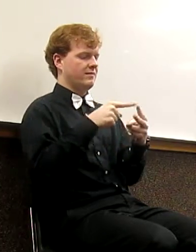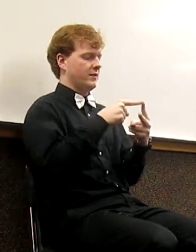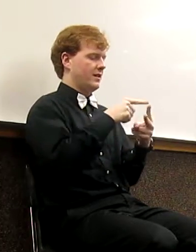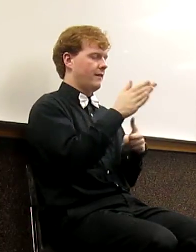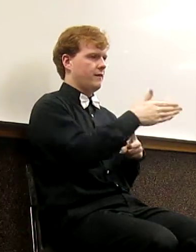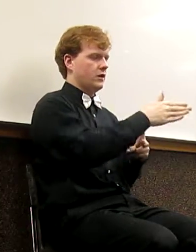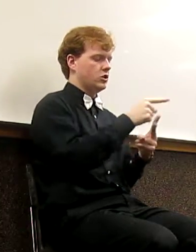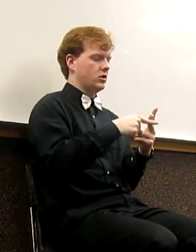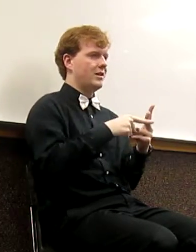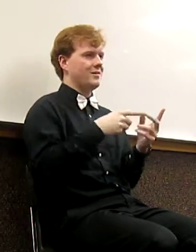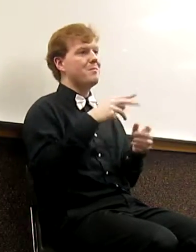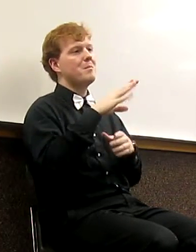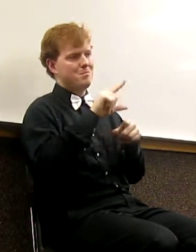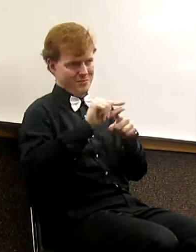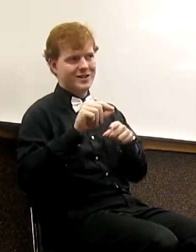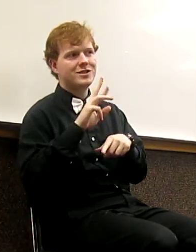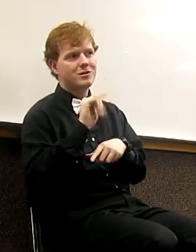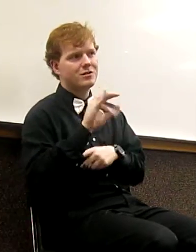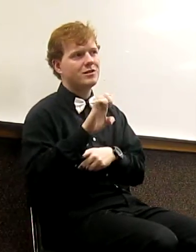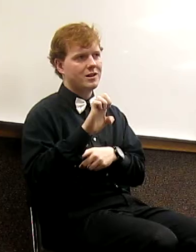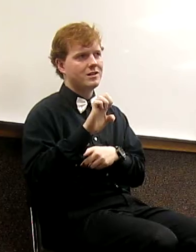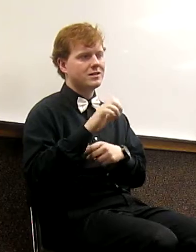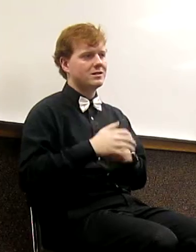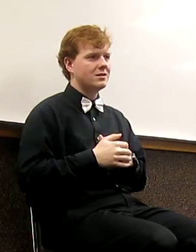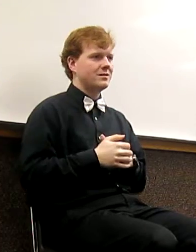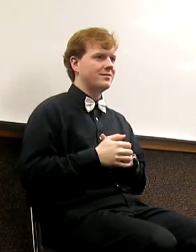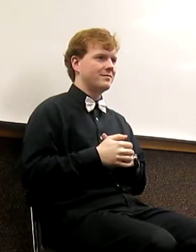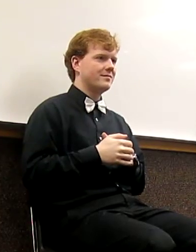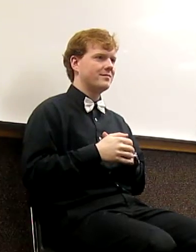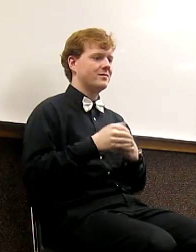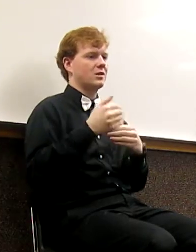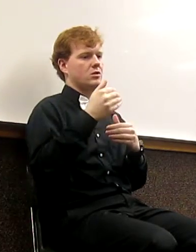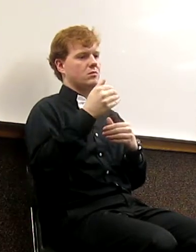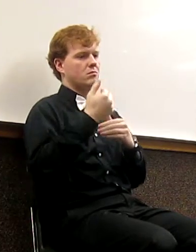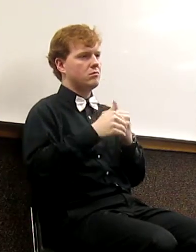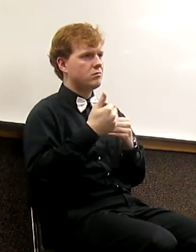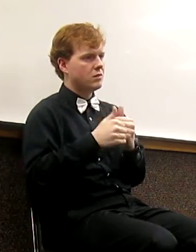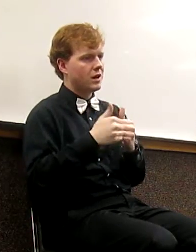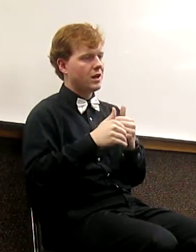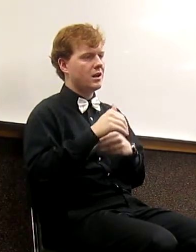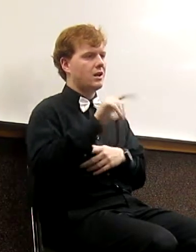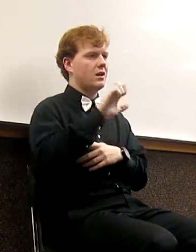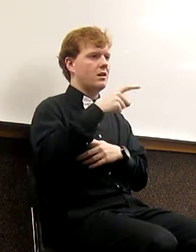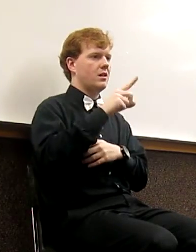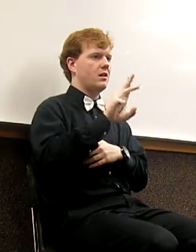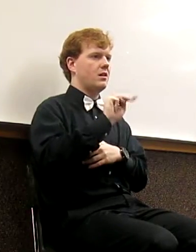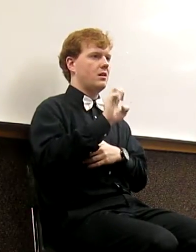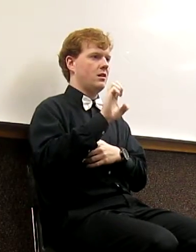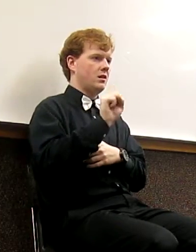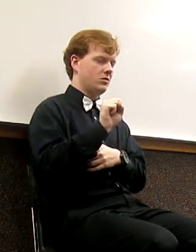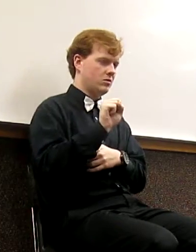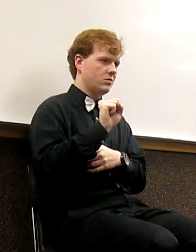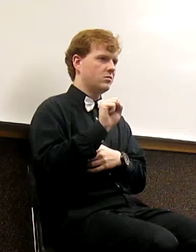beans, rice, even your like grains and bread, legumes.